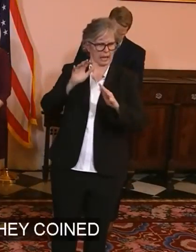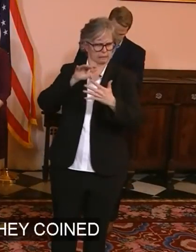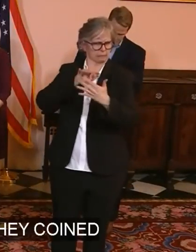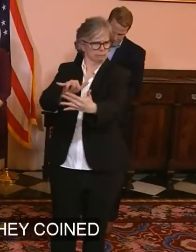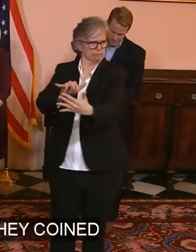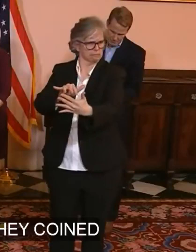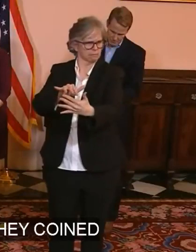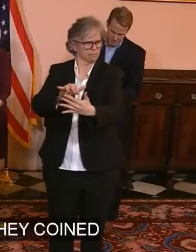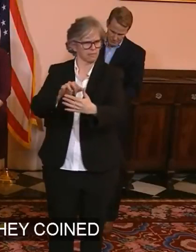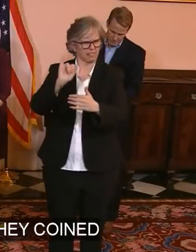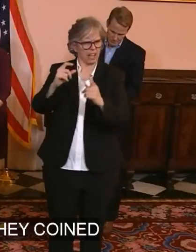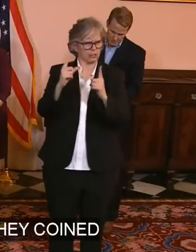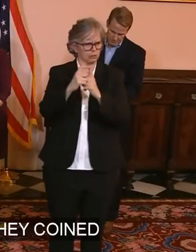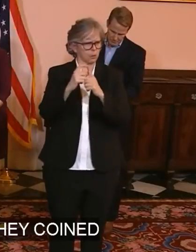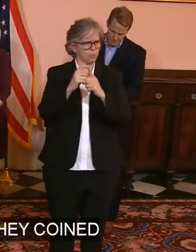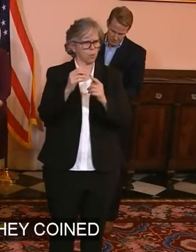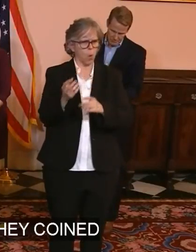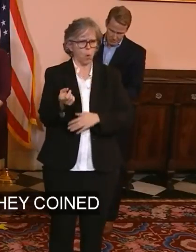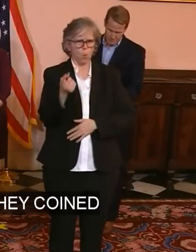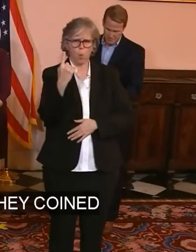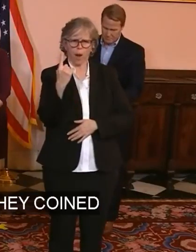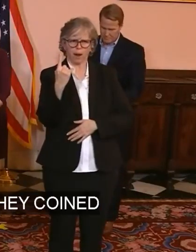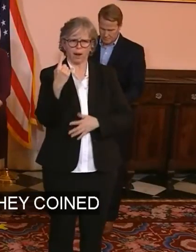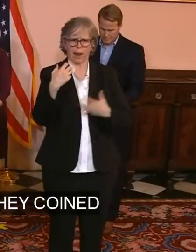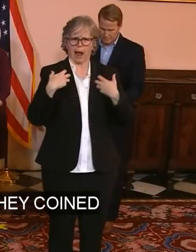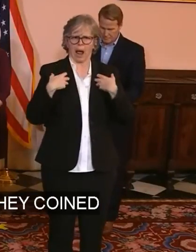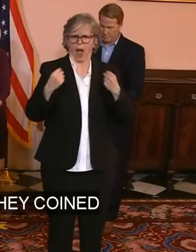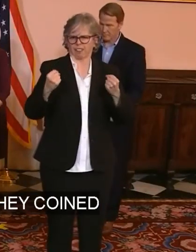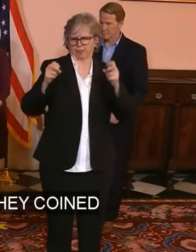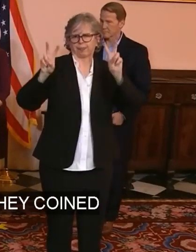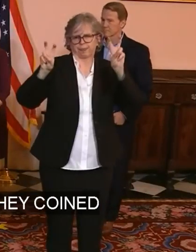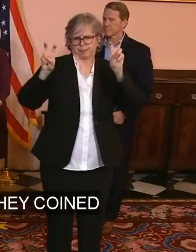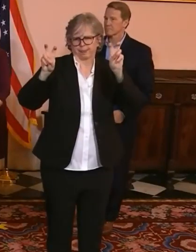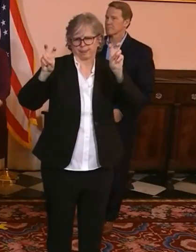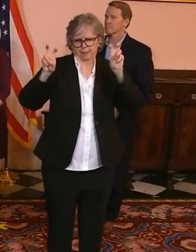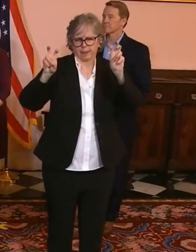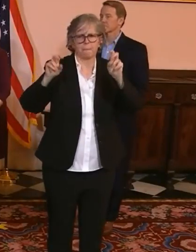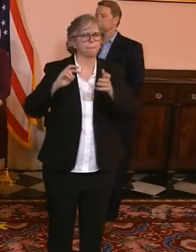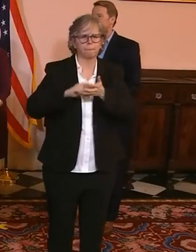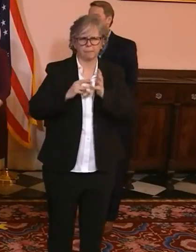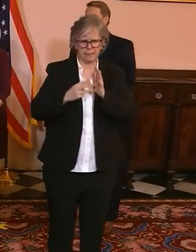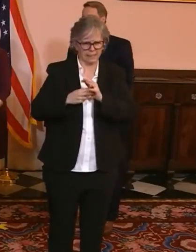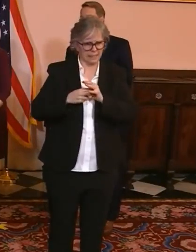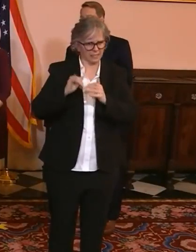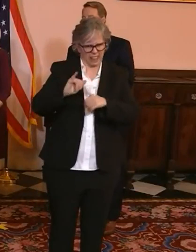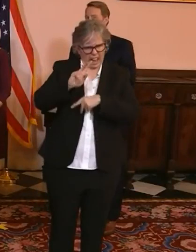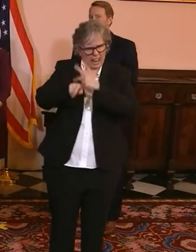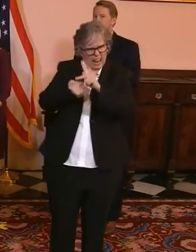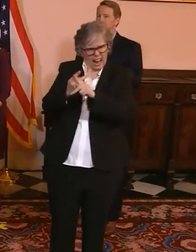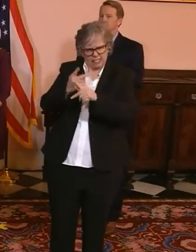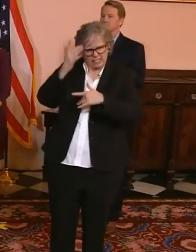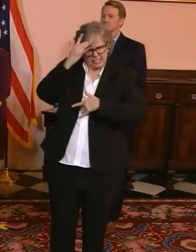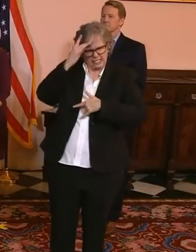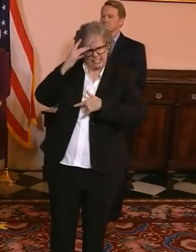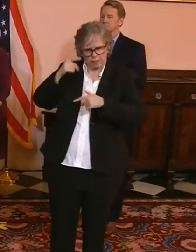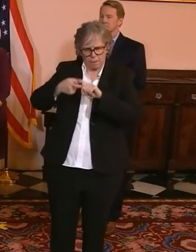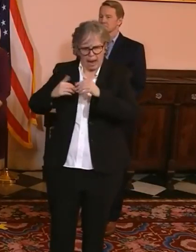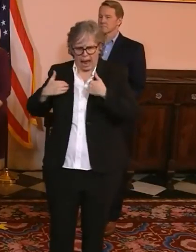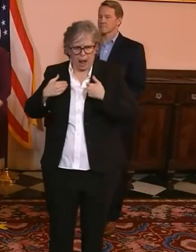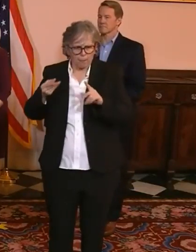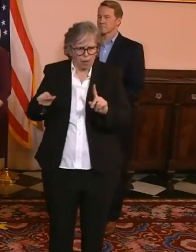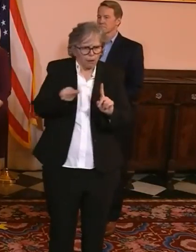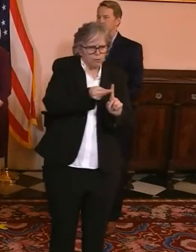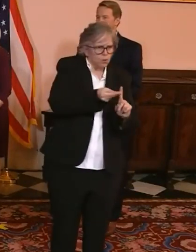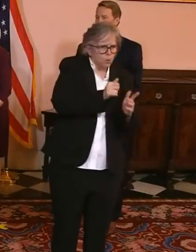and we are one health. And zoonotic diseases are actually the greatest indicator of that fact, and we're seeing that unfold right